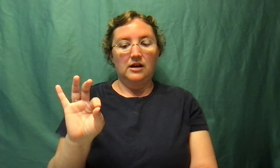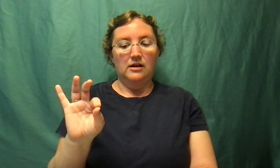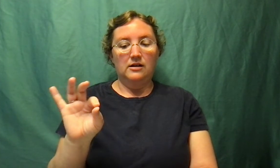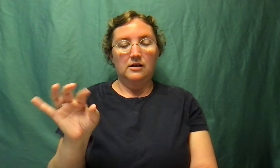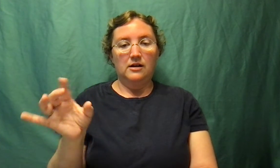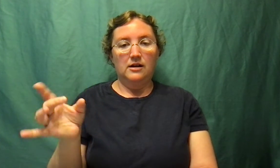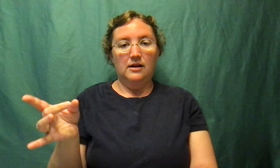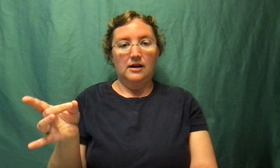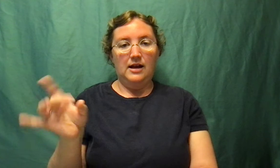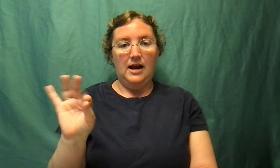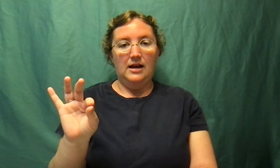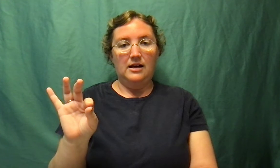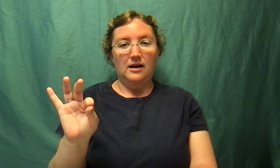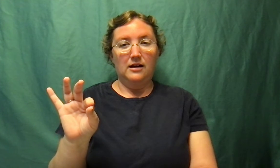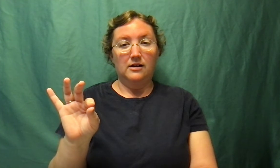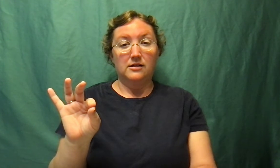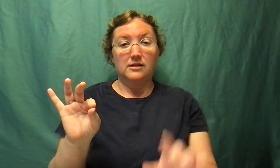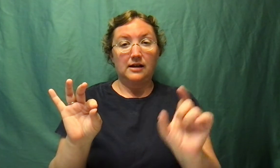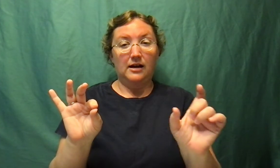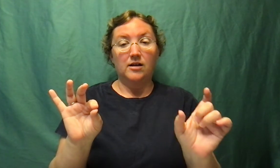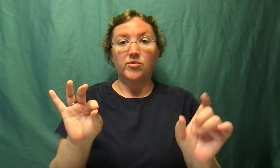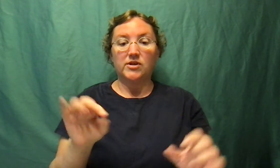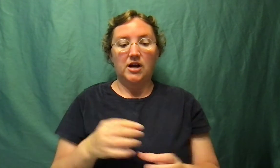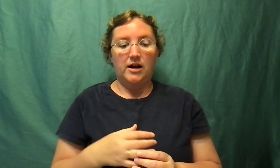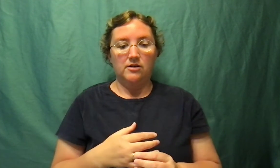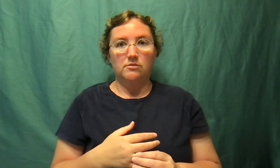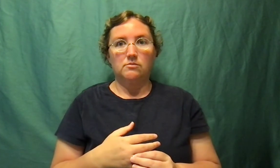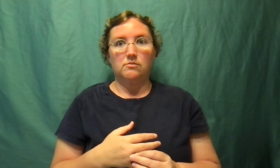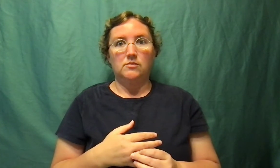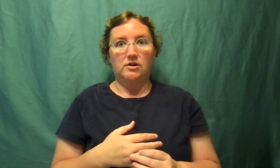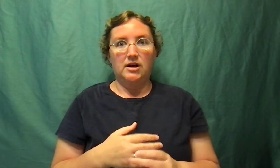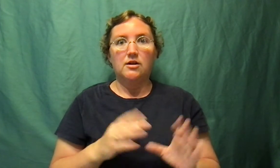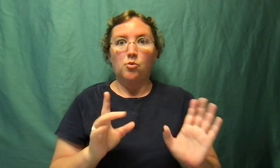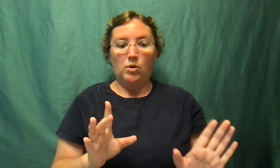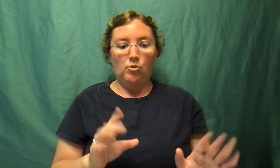79, and 89, because the second number is higher. All right, one more.